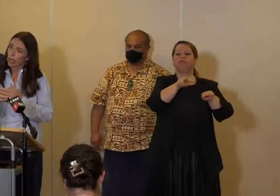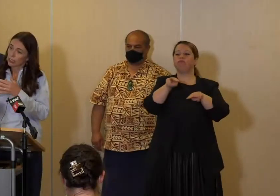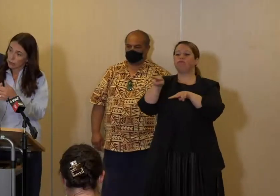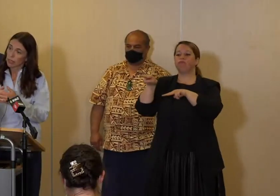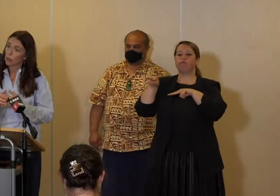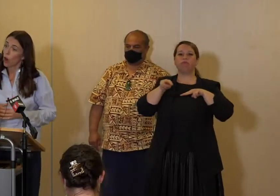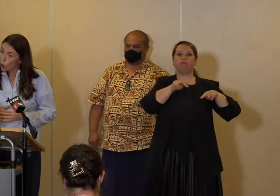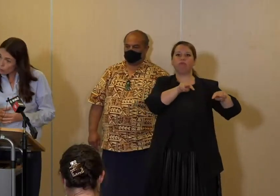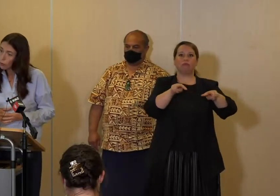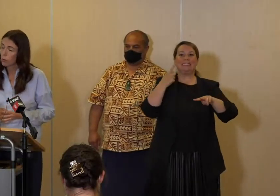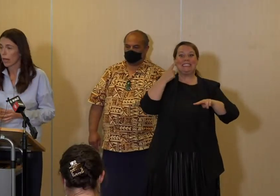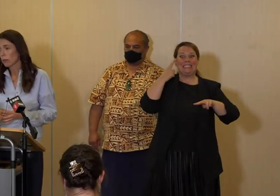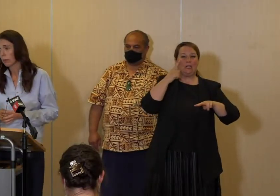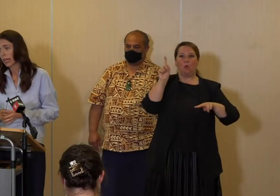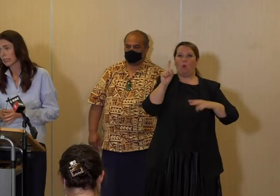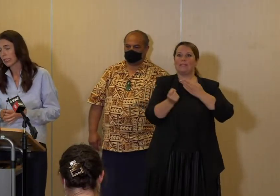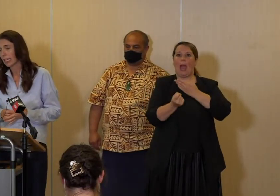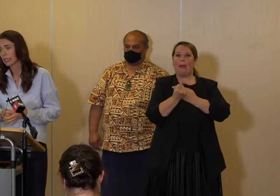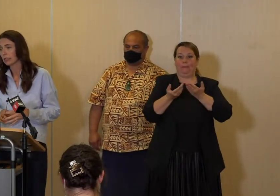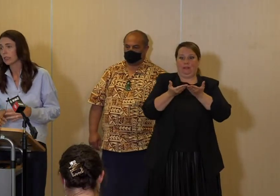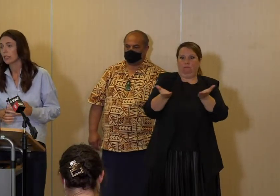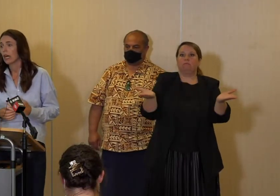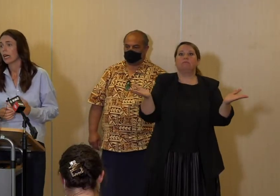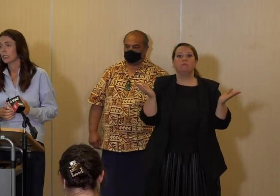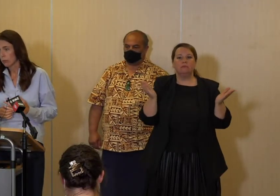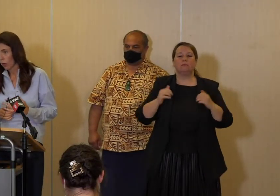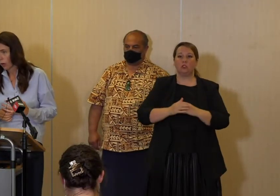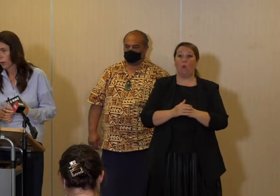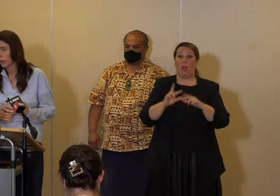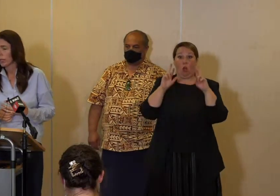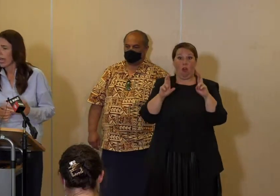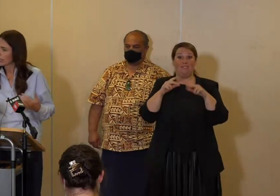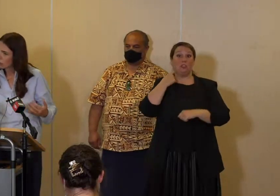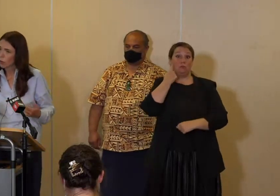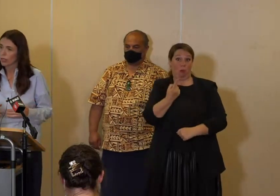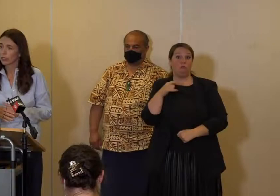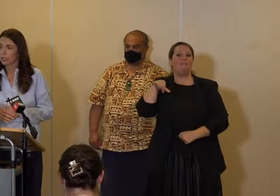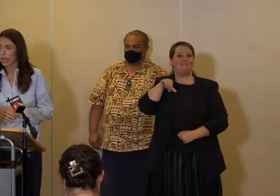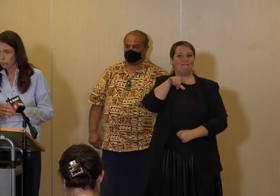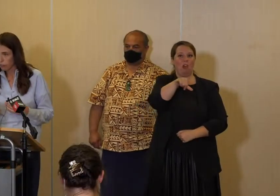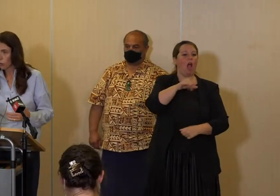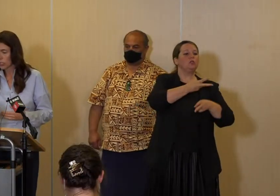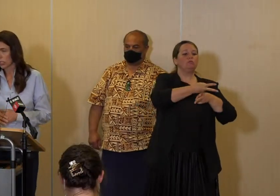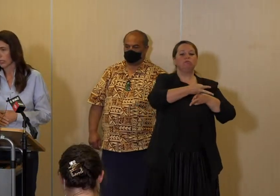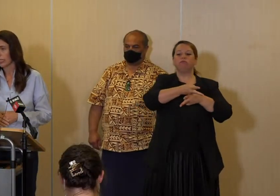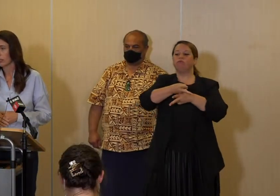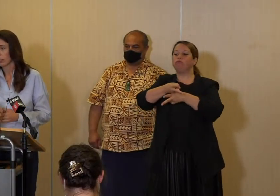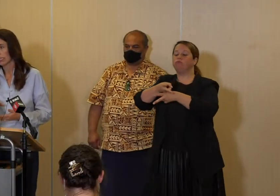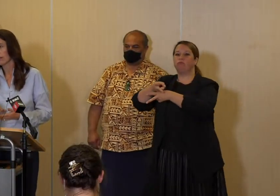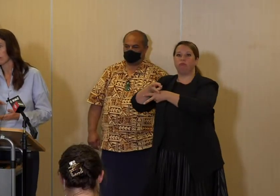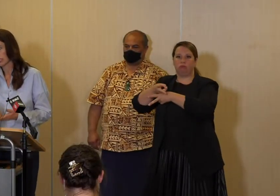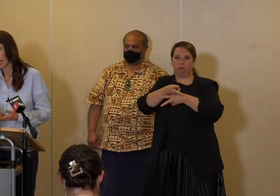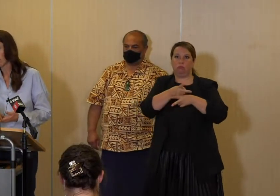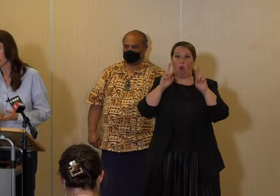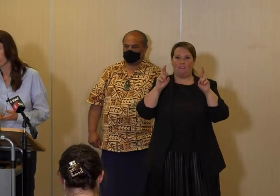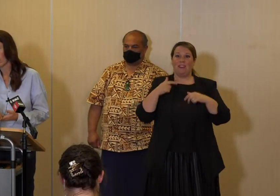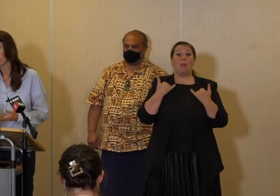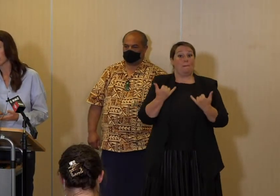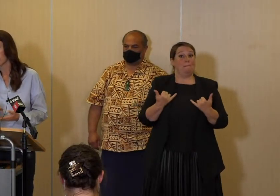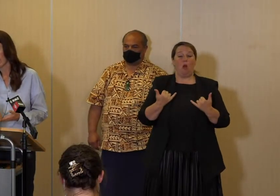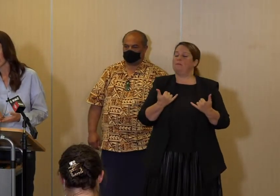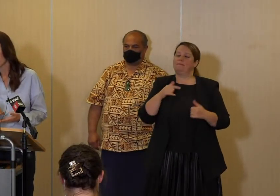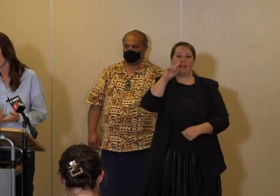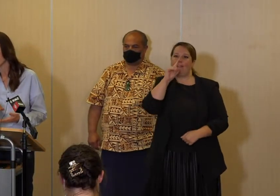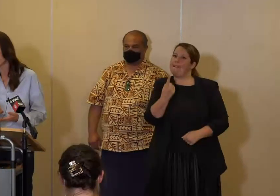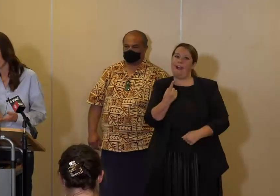That's something we're hoping will be able to be undertaken tomorrow. At the moment, it is unfortunately not a safe or stable